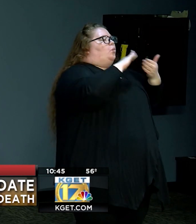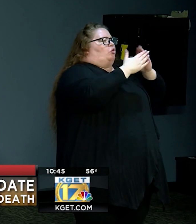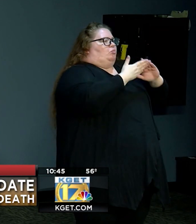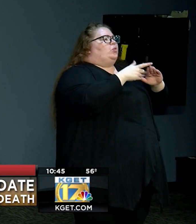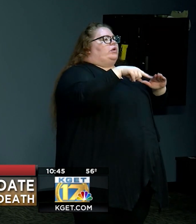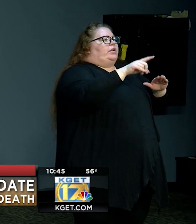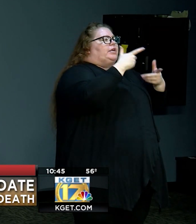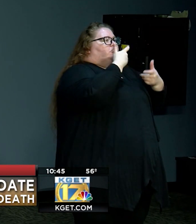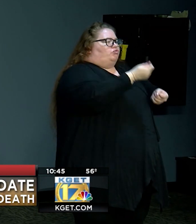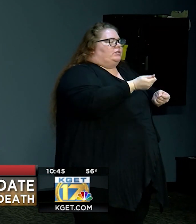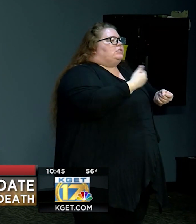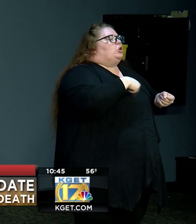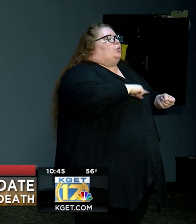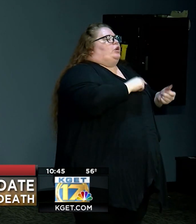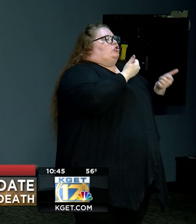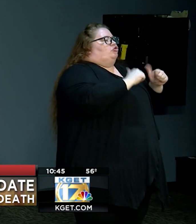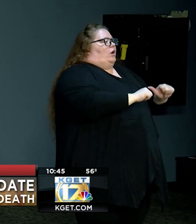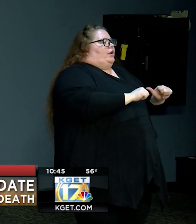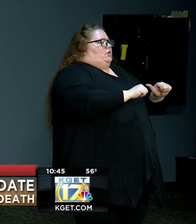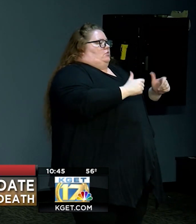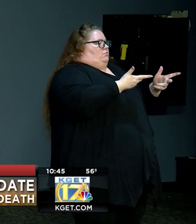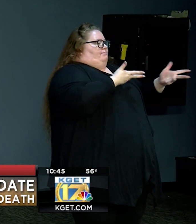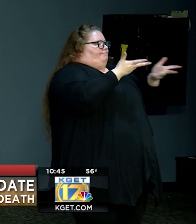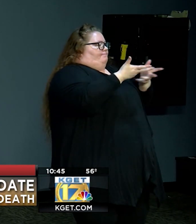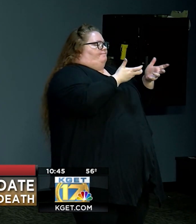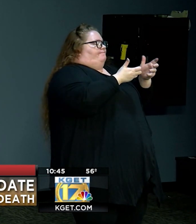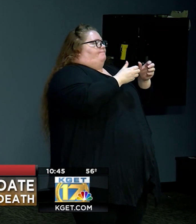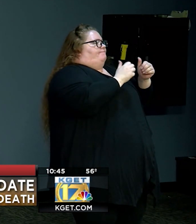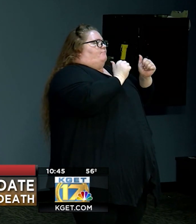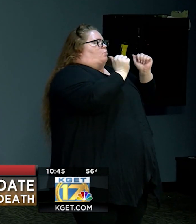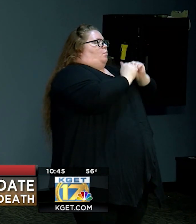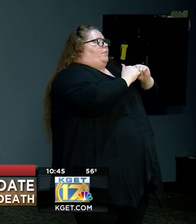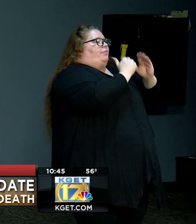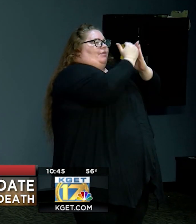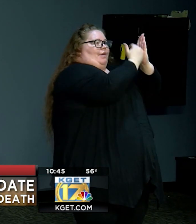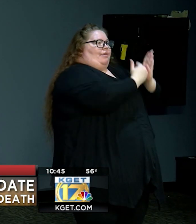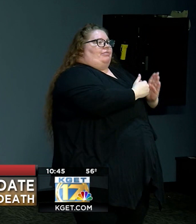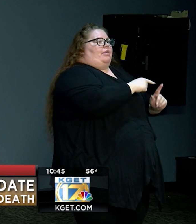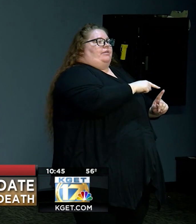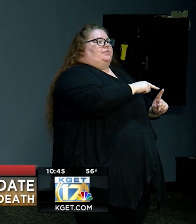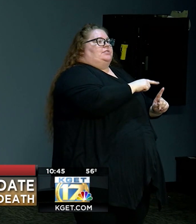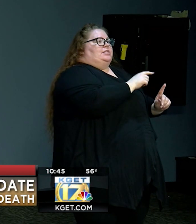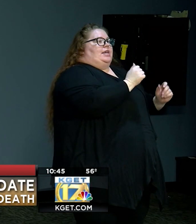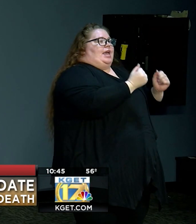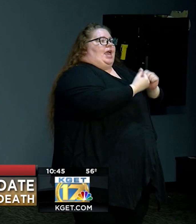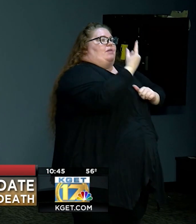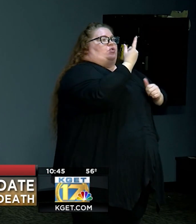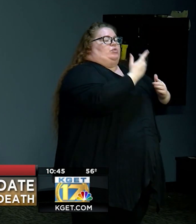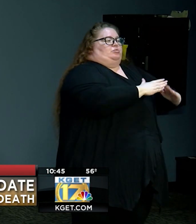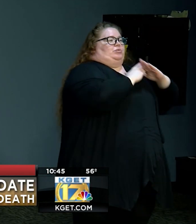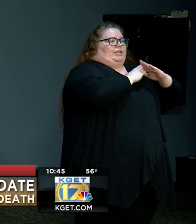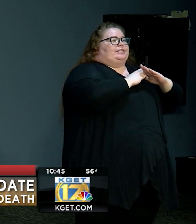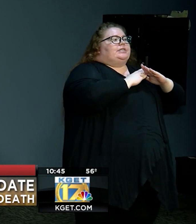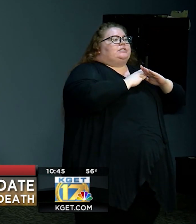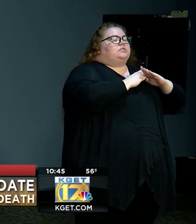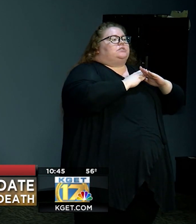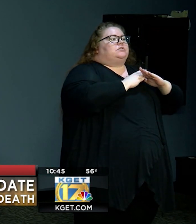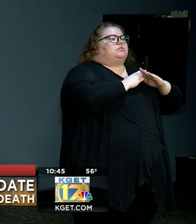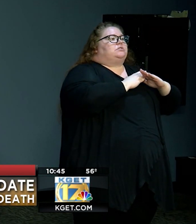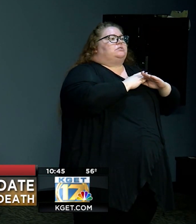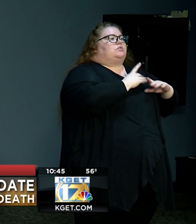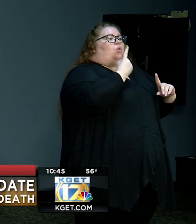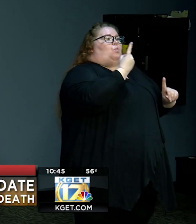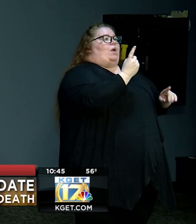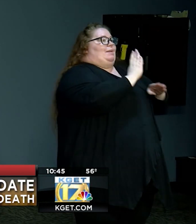We've been interpreting those guidelines very carefully as we want to make sure everybody is protected. In relation to that one